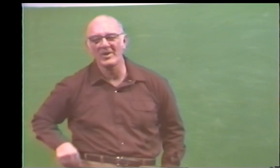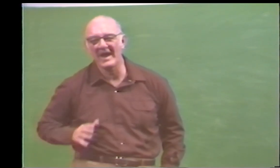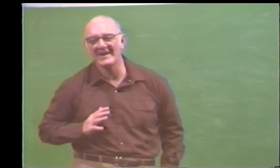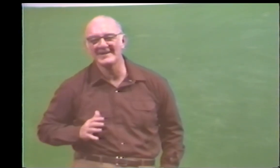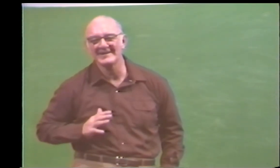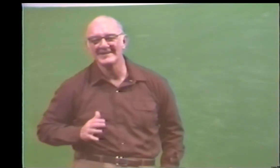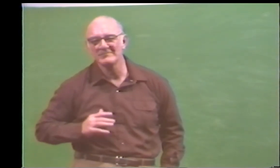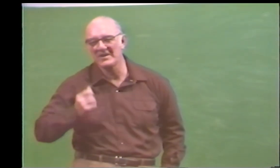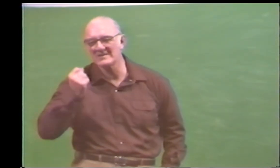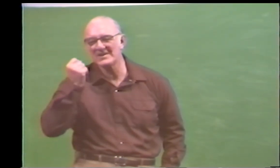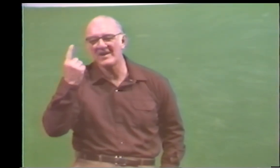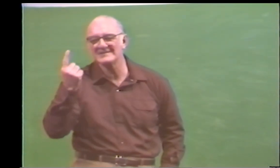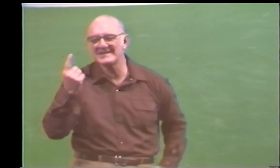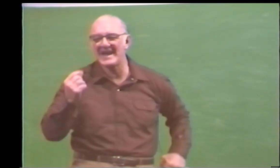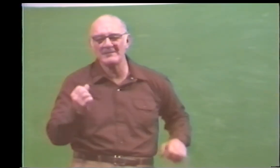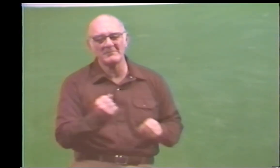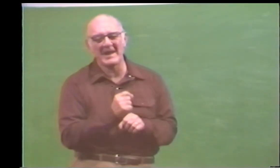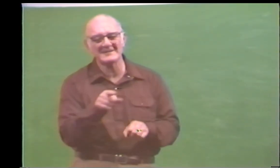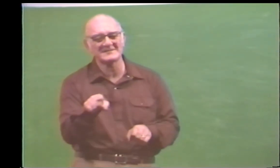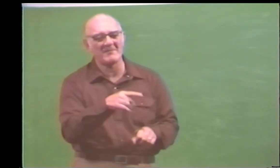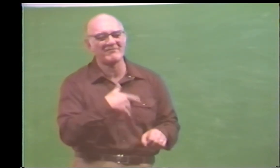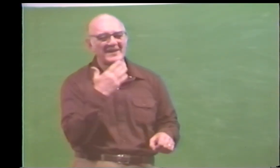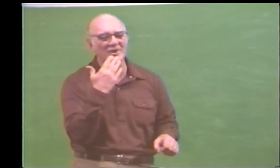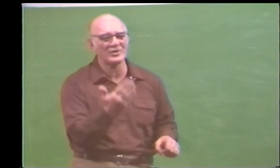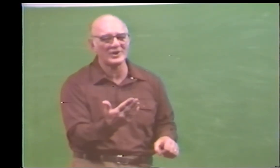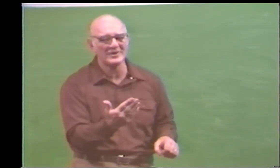politely. He doesn't understand but makes them feel good.